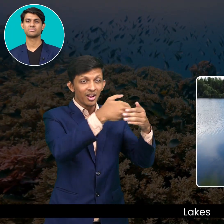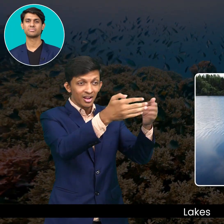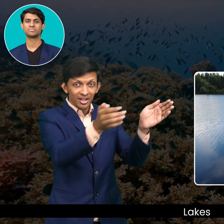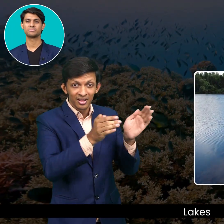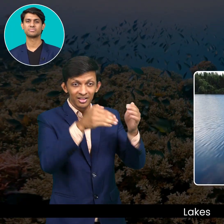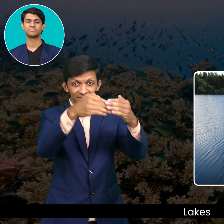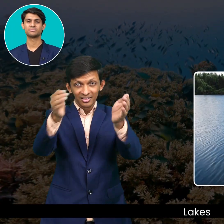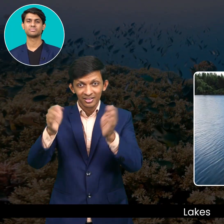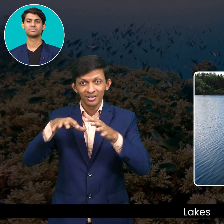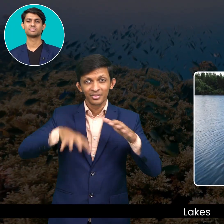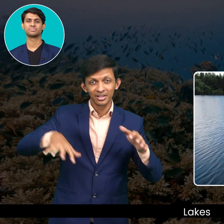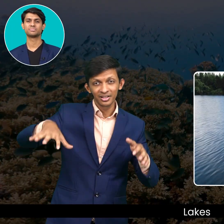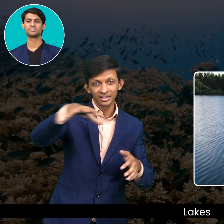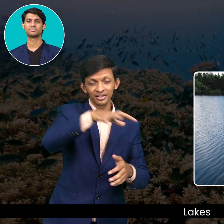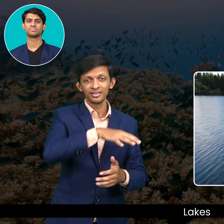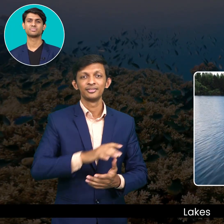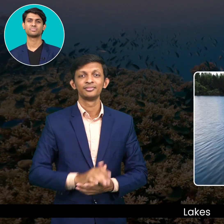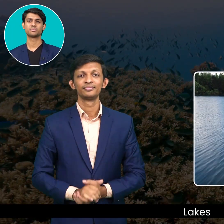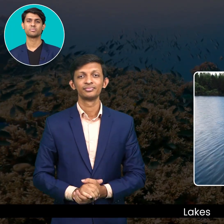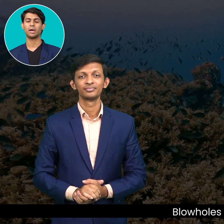lakes,